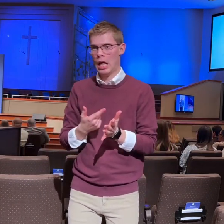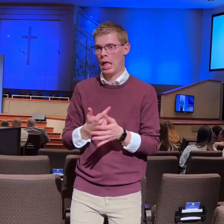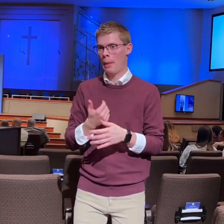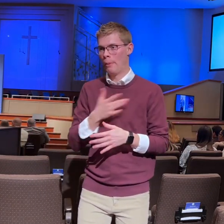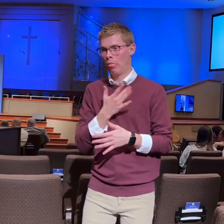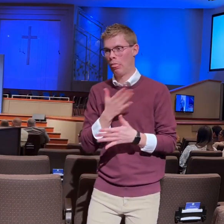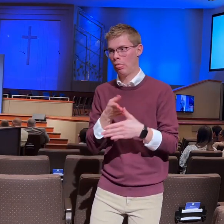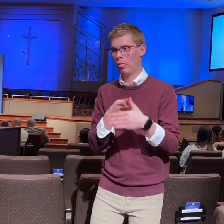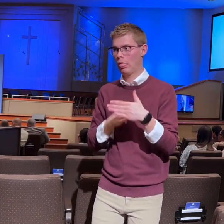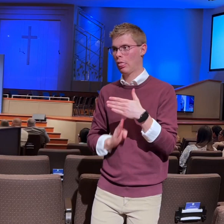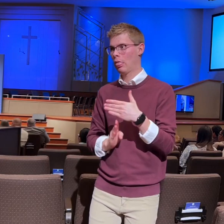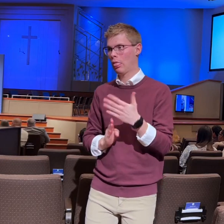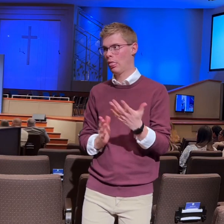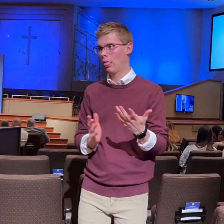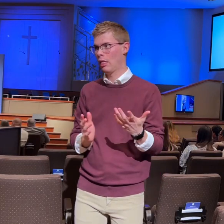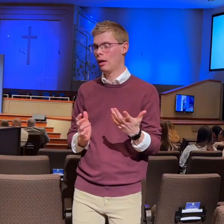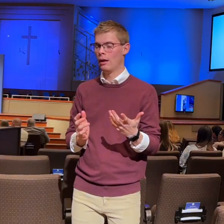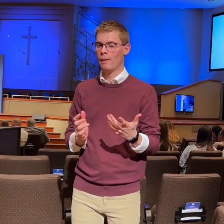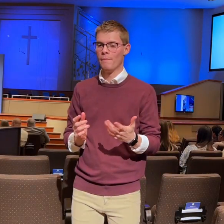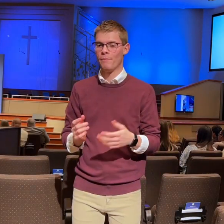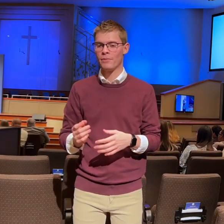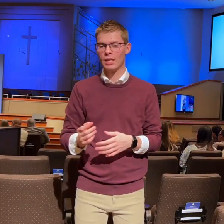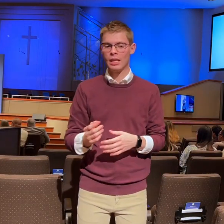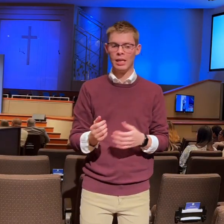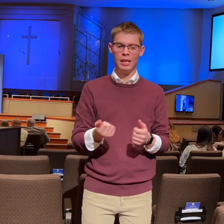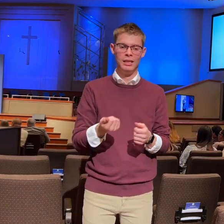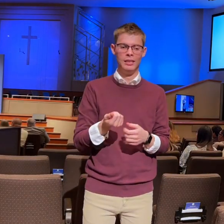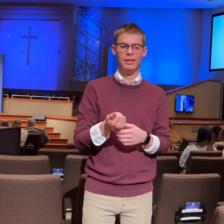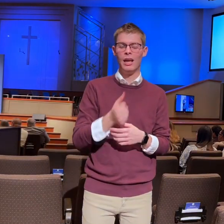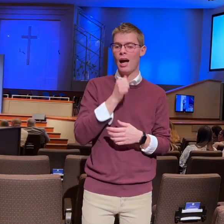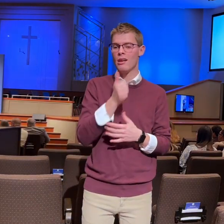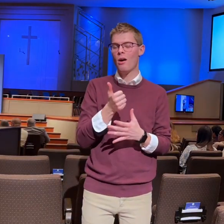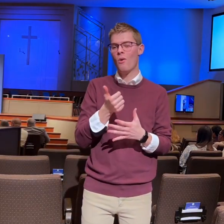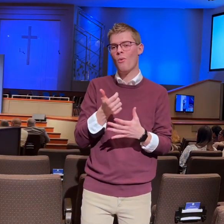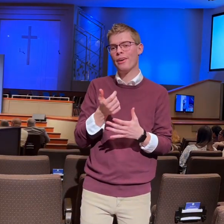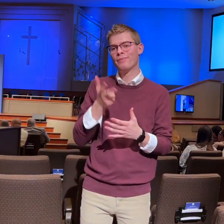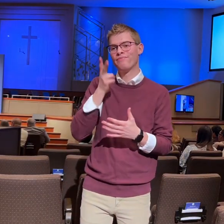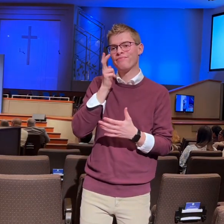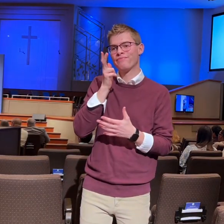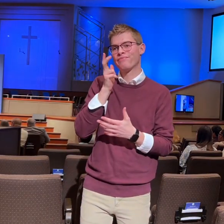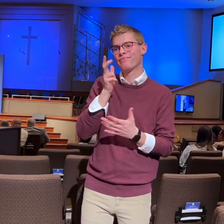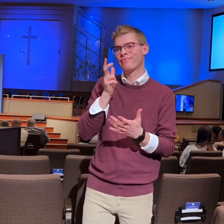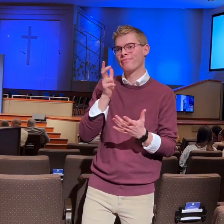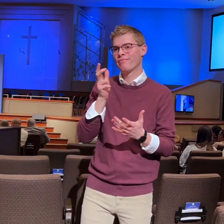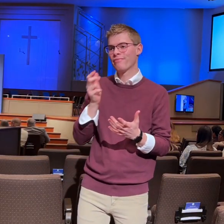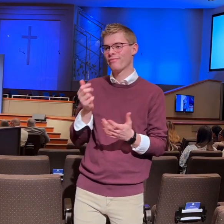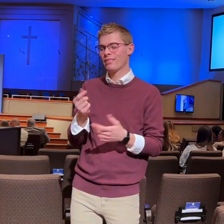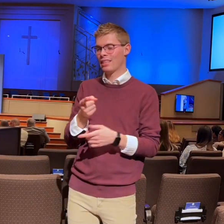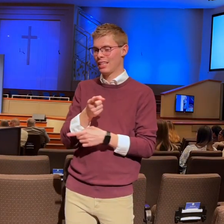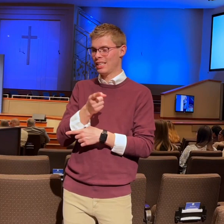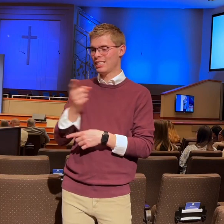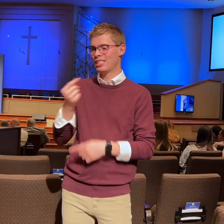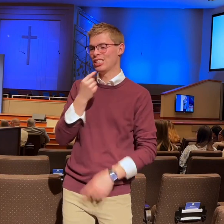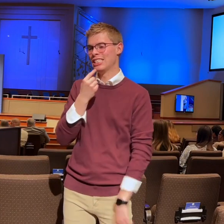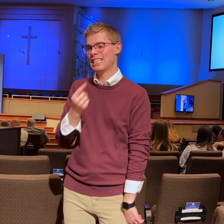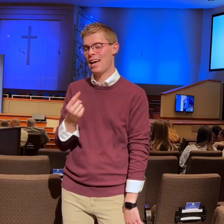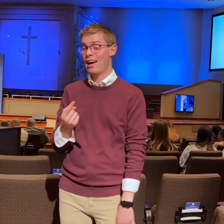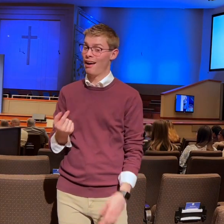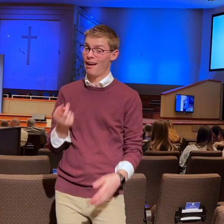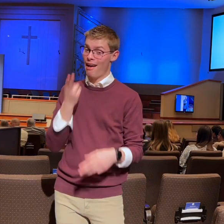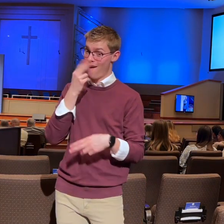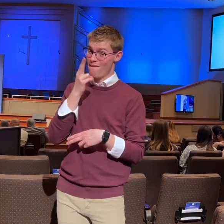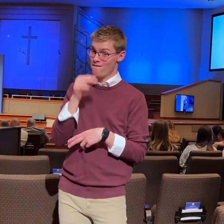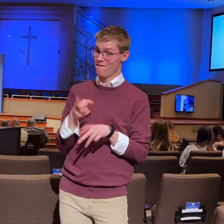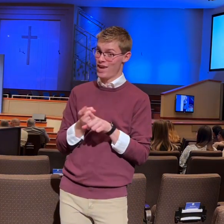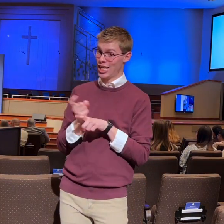a preacher wants to do is stand in the back and say, so what did you get out of the message today? Because I'm going to tell you sometimes what people get. That was a funny joke you told in point three